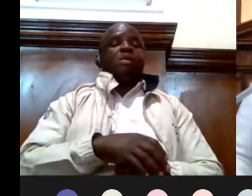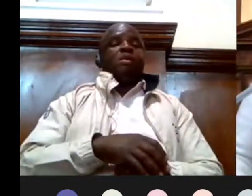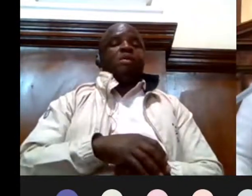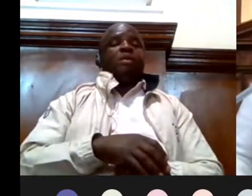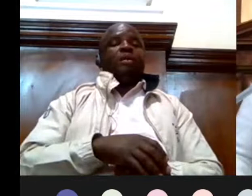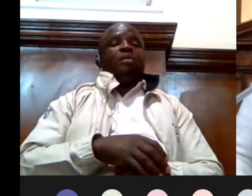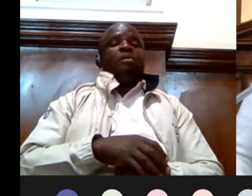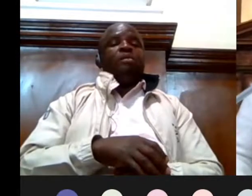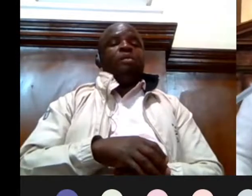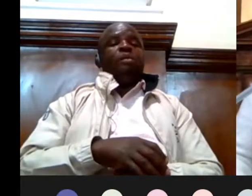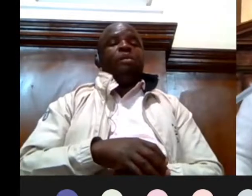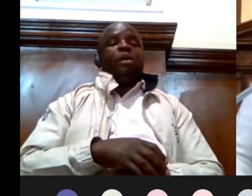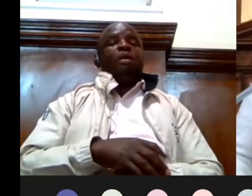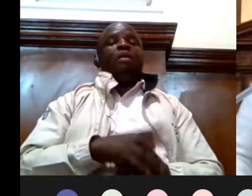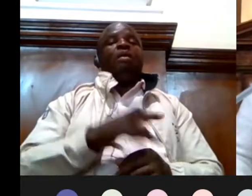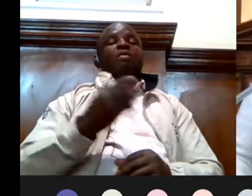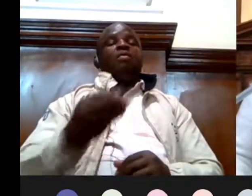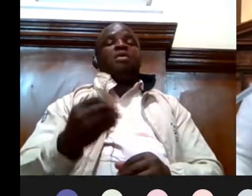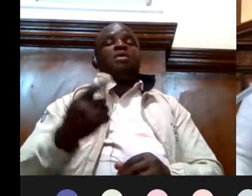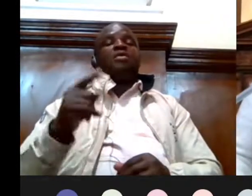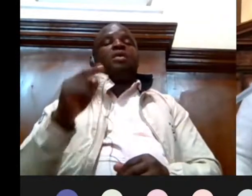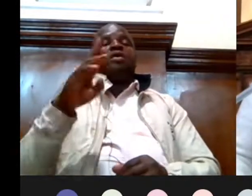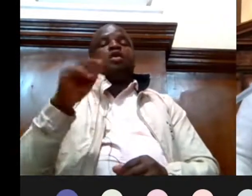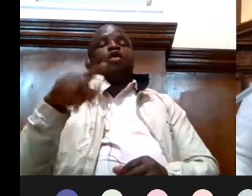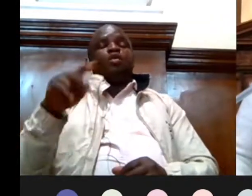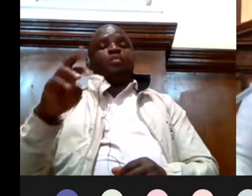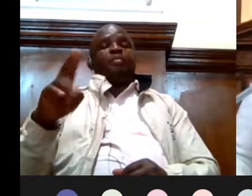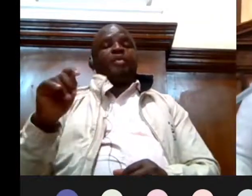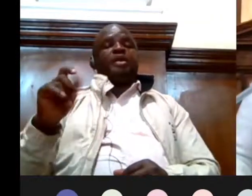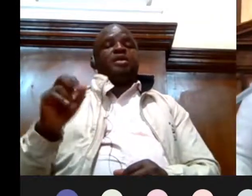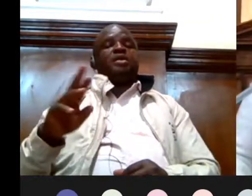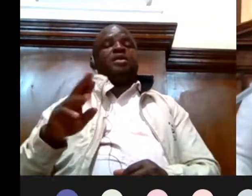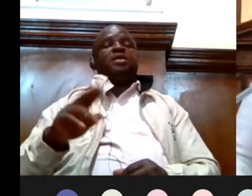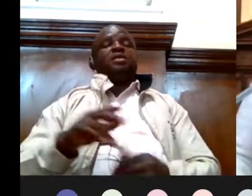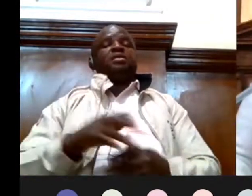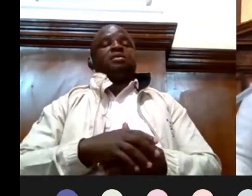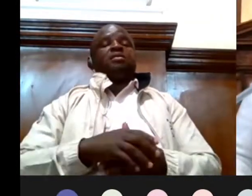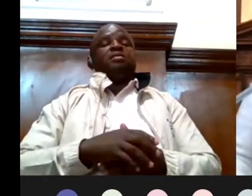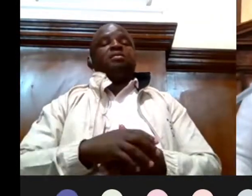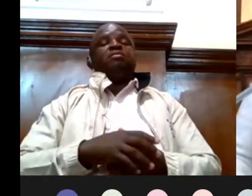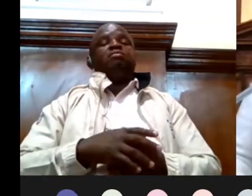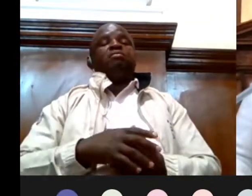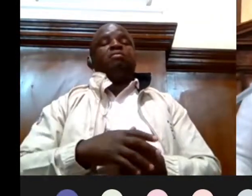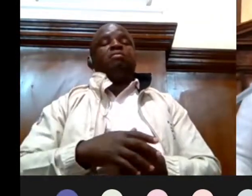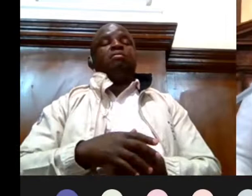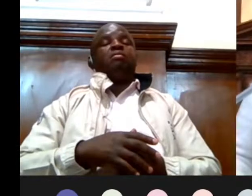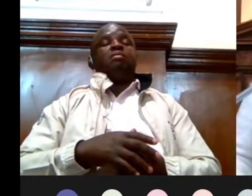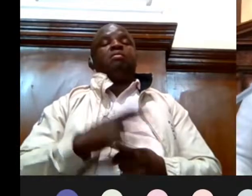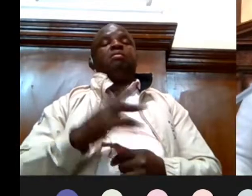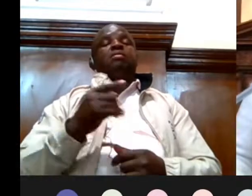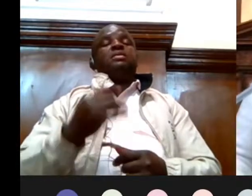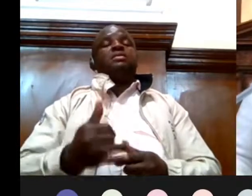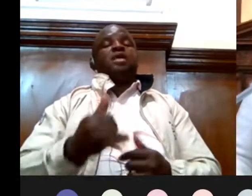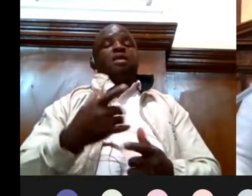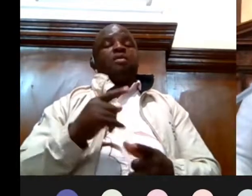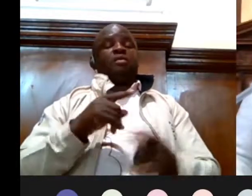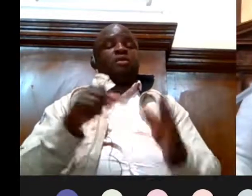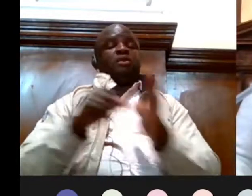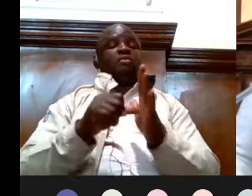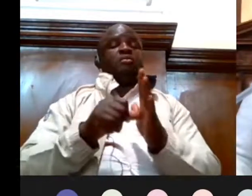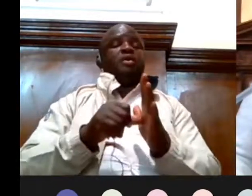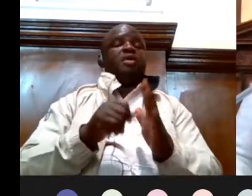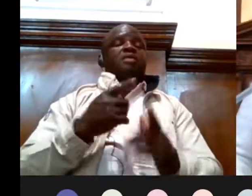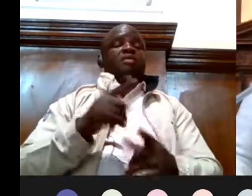unyana wo Rupert loni obekwe kuthiwa ngumongameli welelizwe. It is a prime time to tell